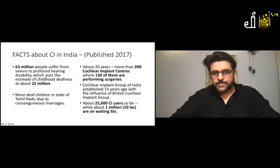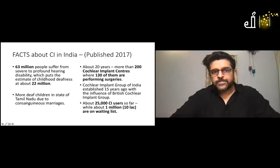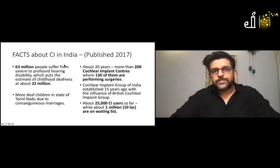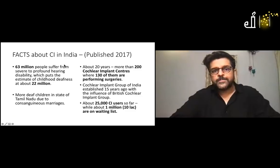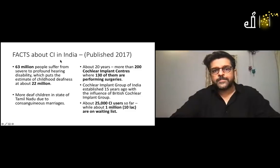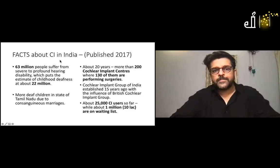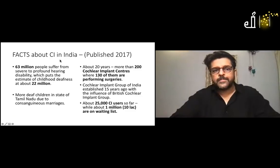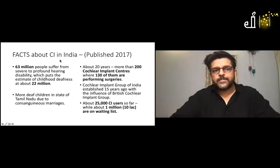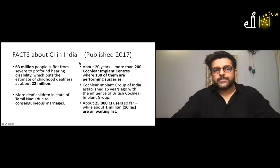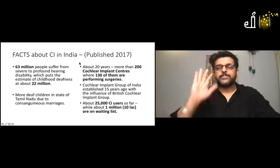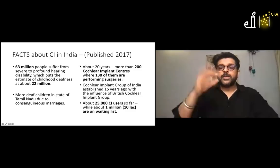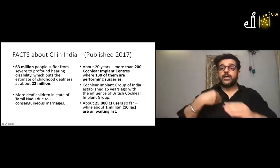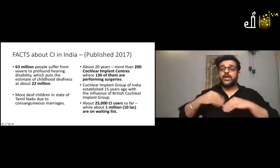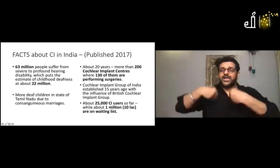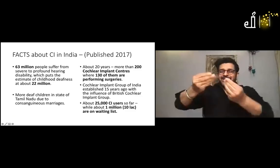please.